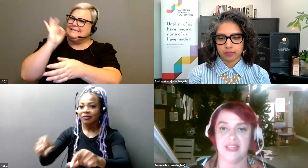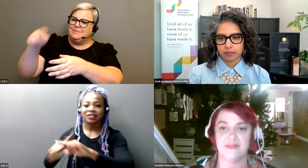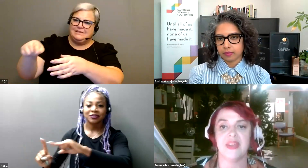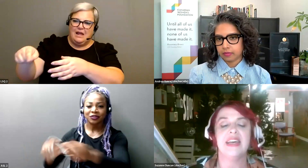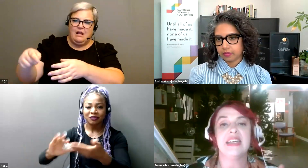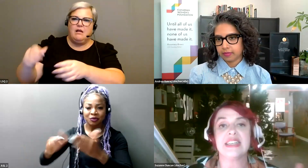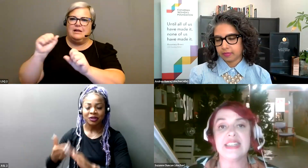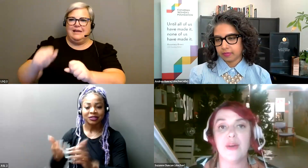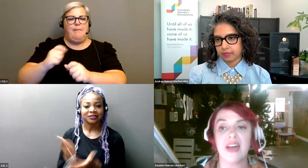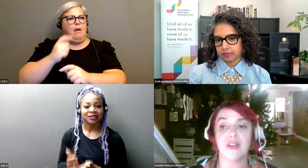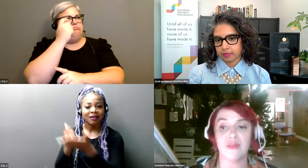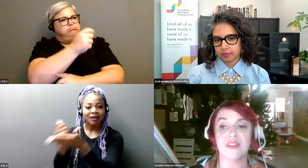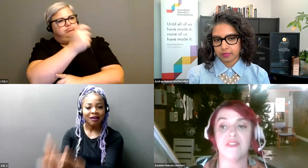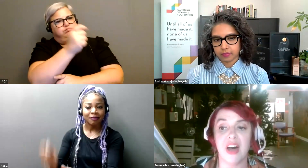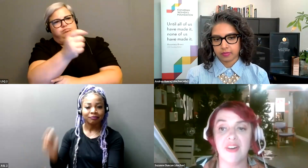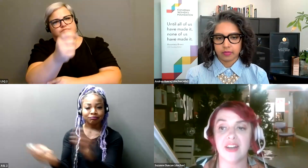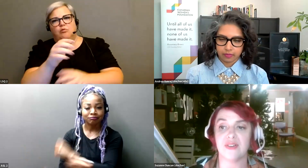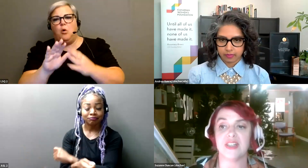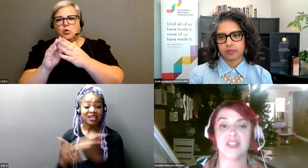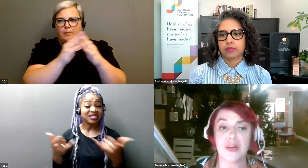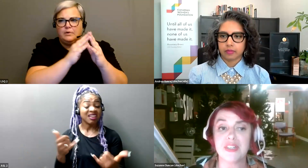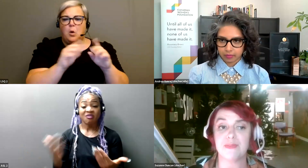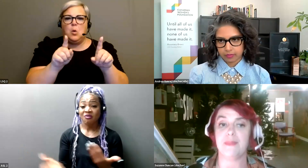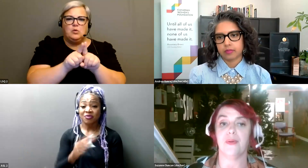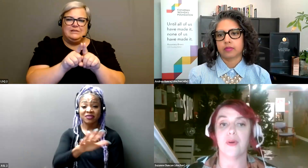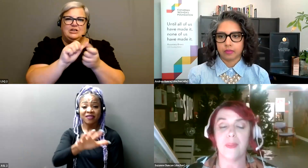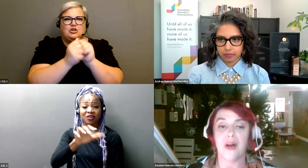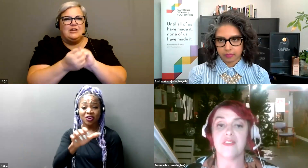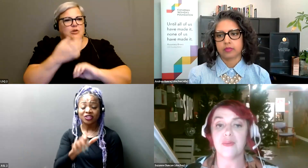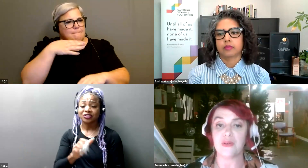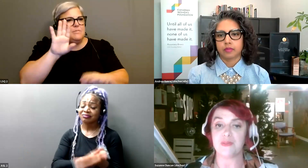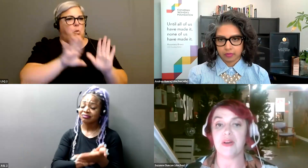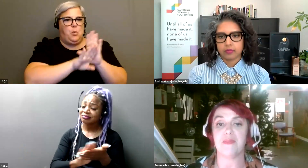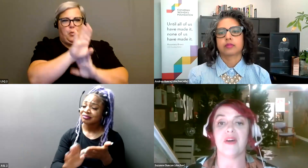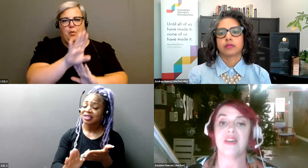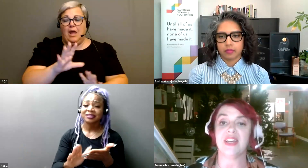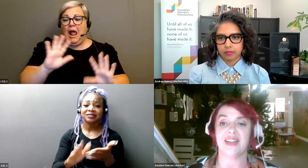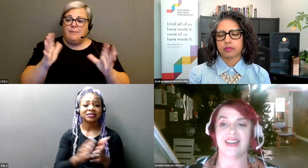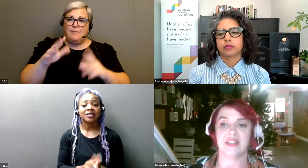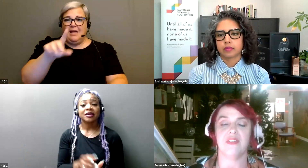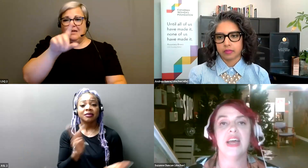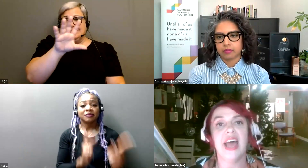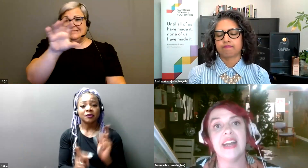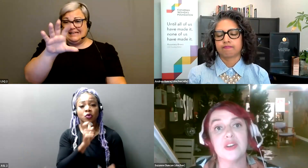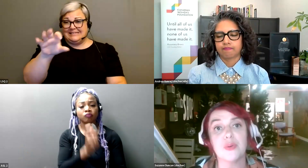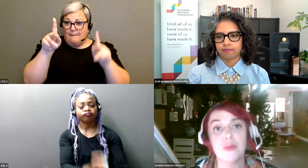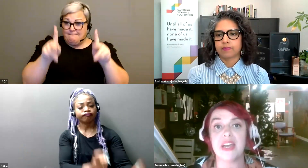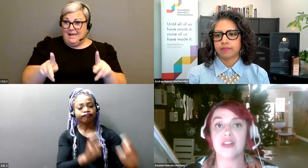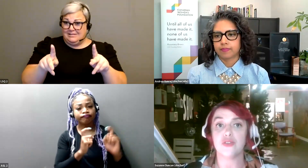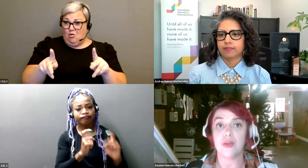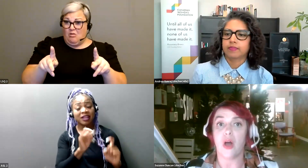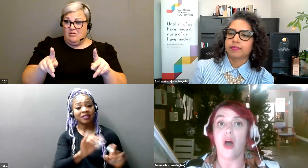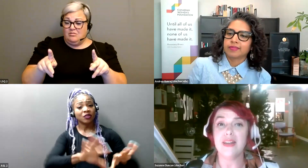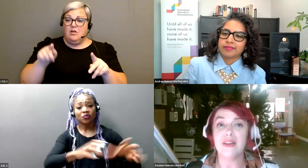all need. Today, we have close to 500 generous people who are part of our Rosemary Brown Giving Collective. And as a group,